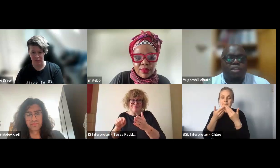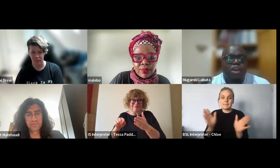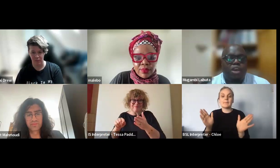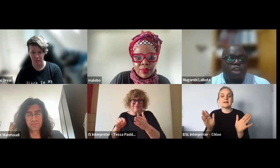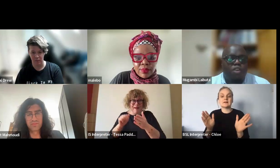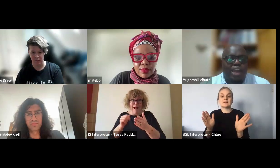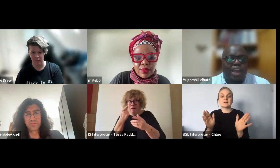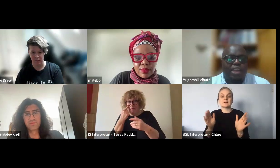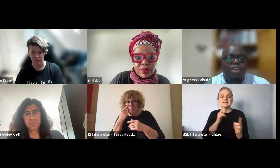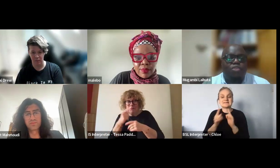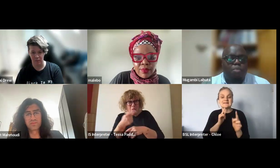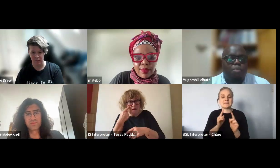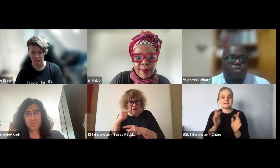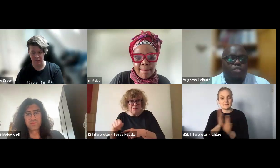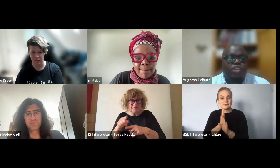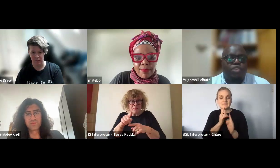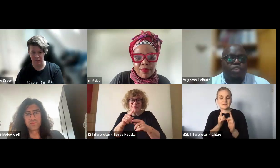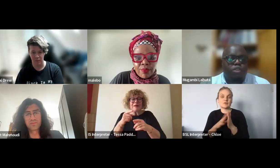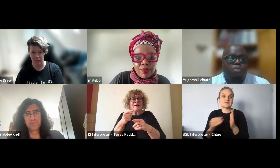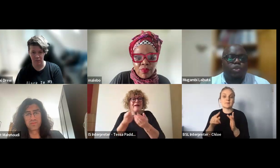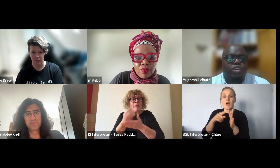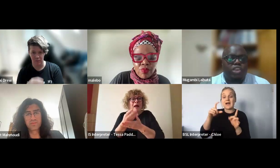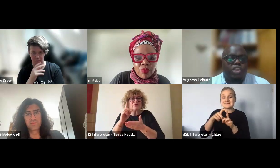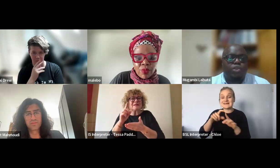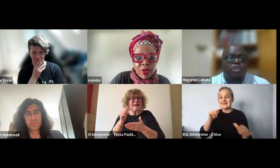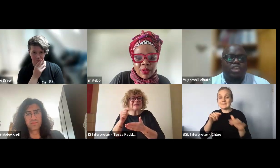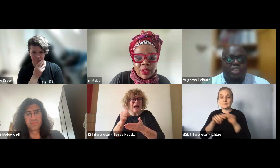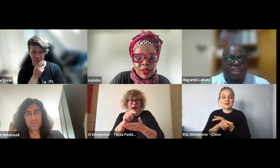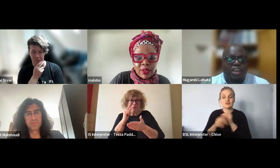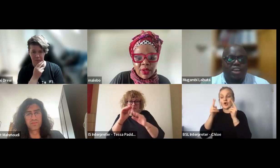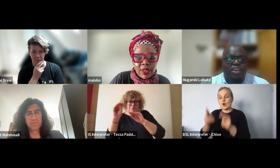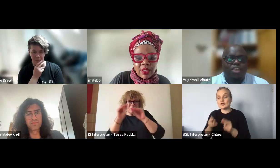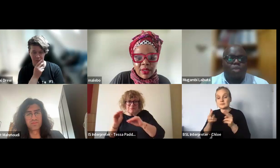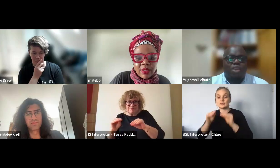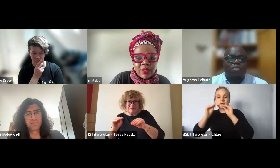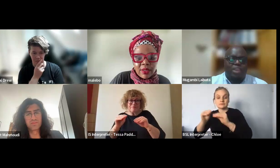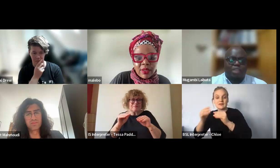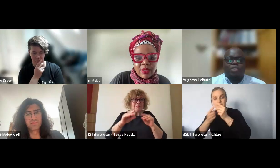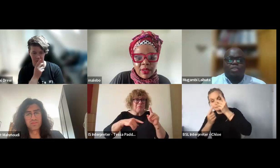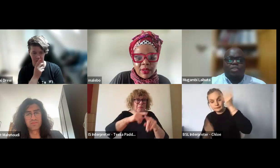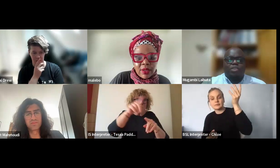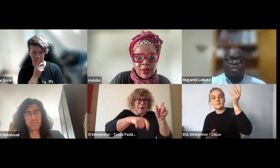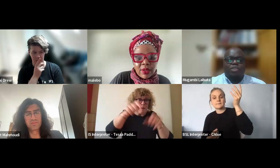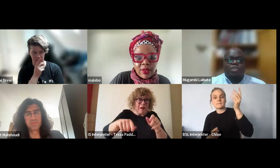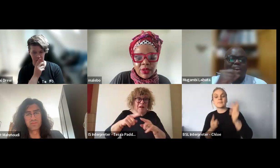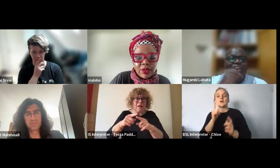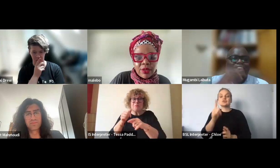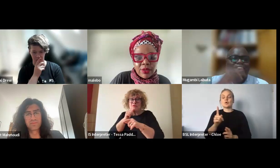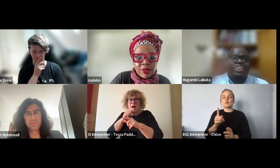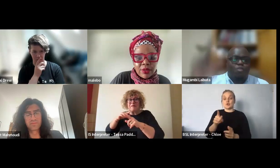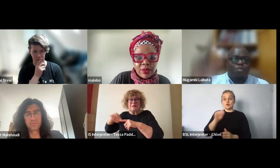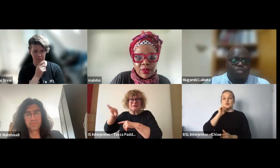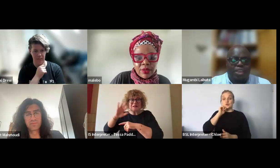public databases, you have ID, you have immigration, you have hospital, your education, etc. So at the end of the day, as Matt was saying, so I say you